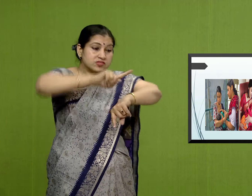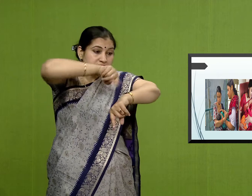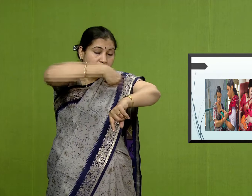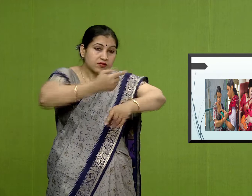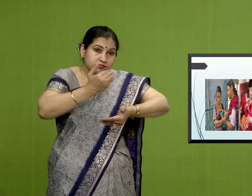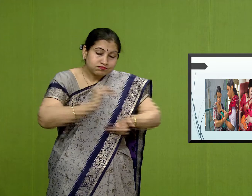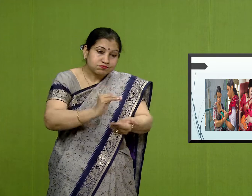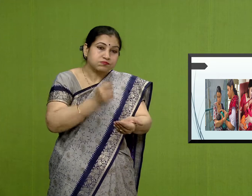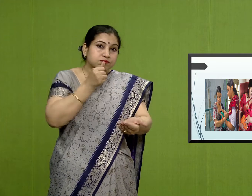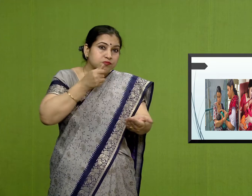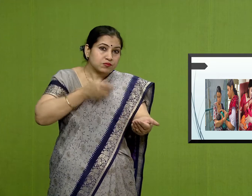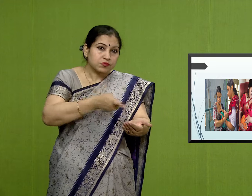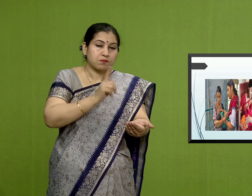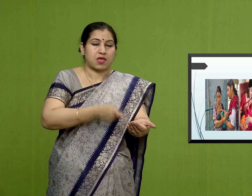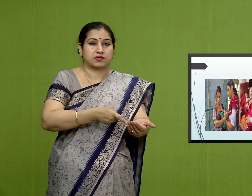after the birth.